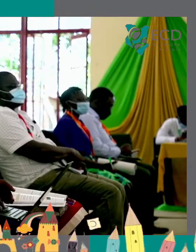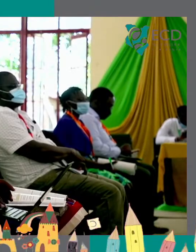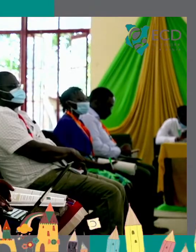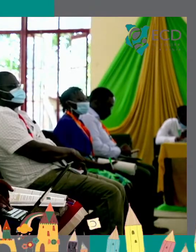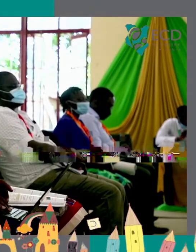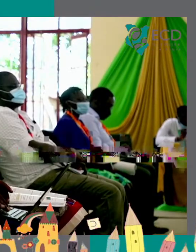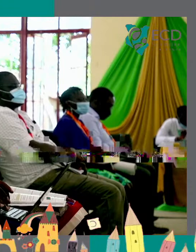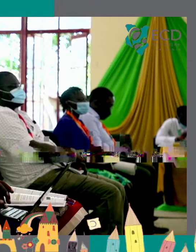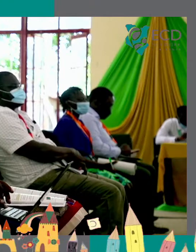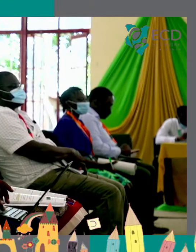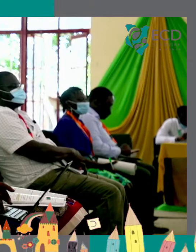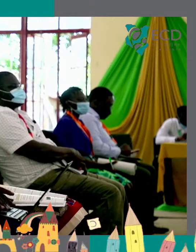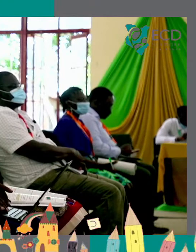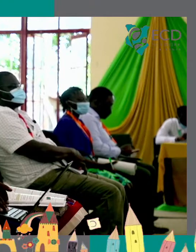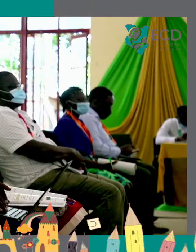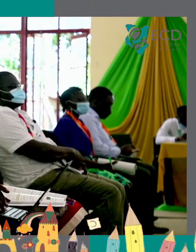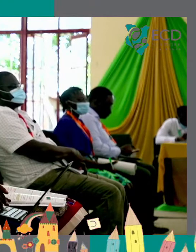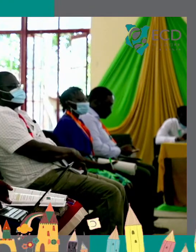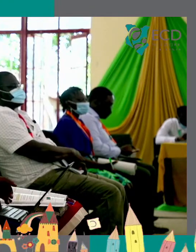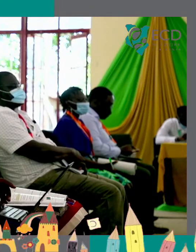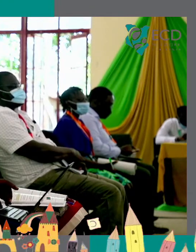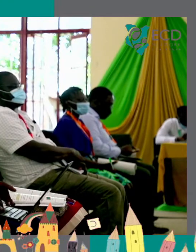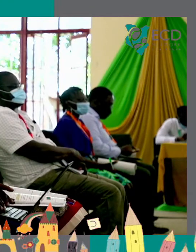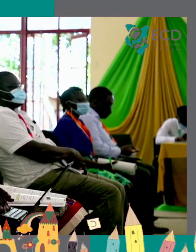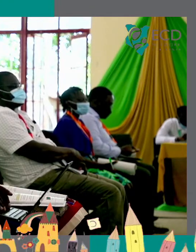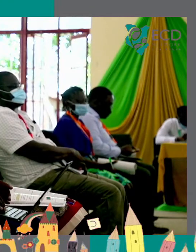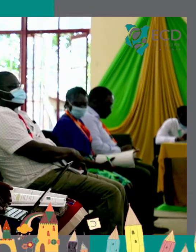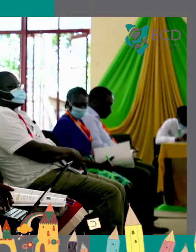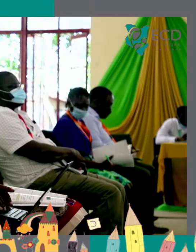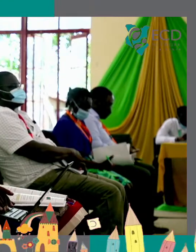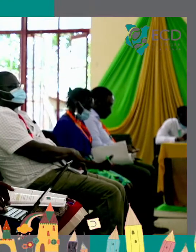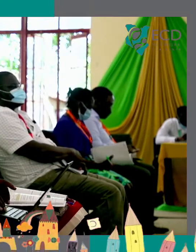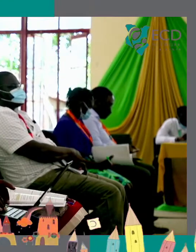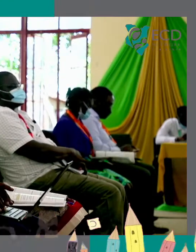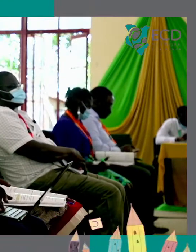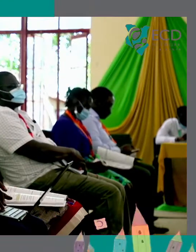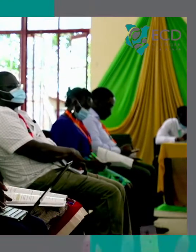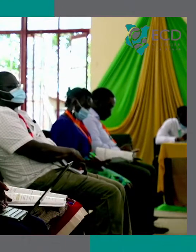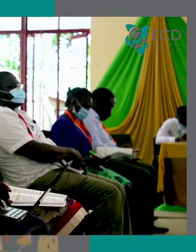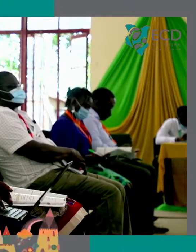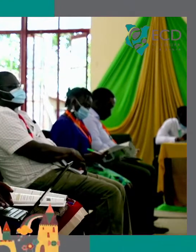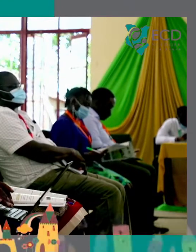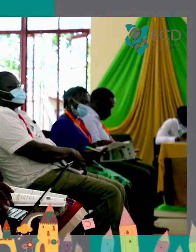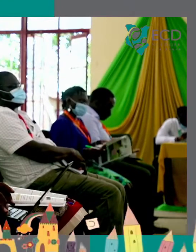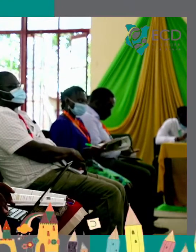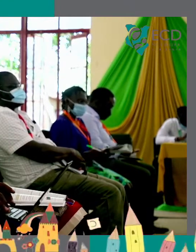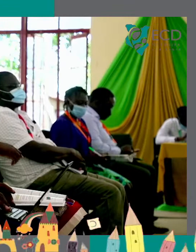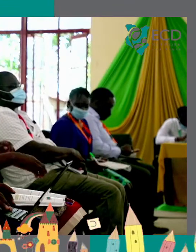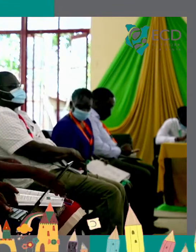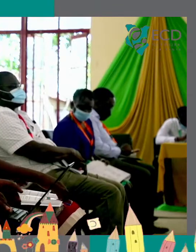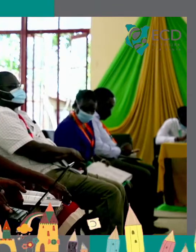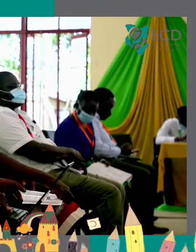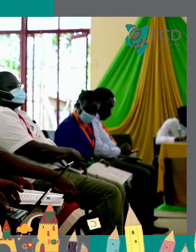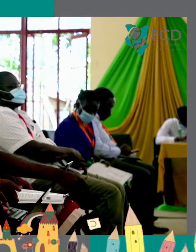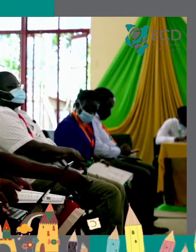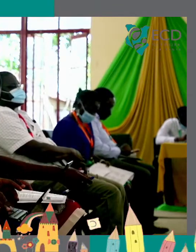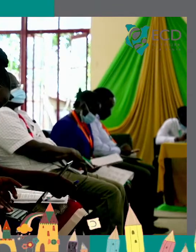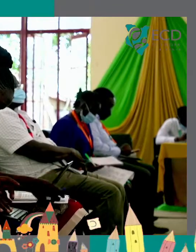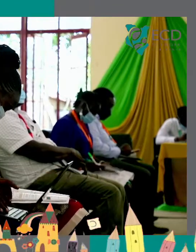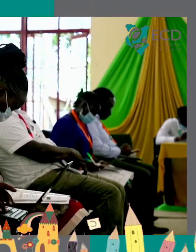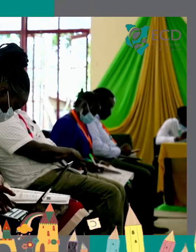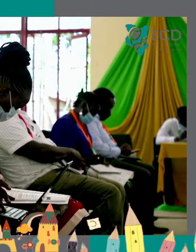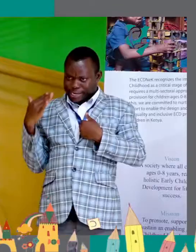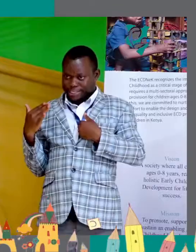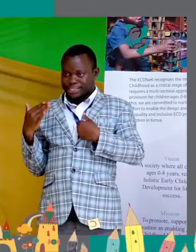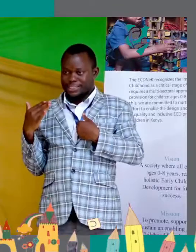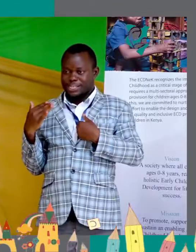of intolerance between couples and in family settings, many children have been exposed to toxic stress during this